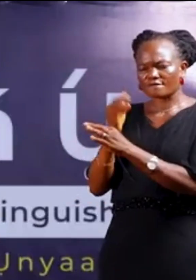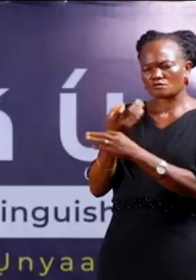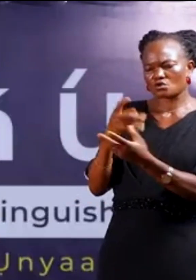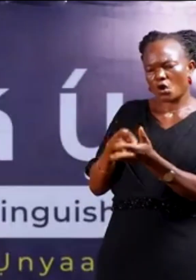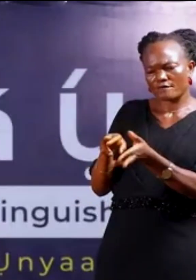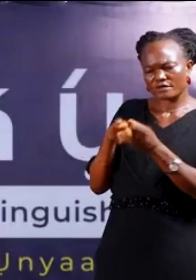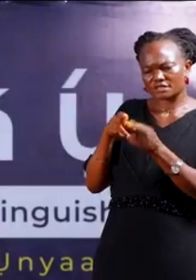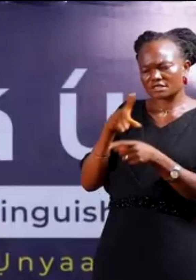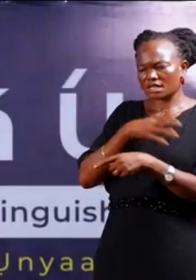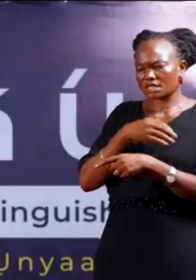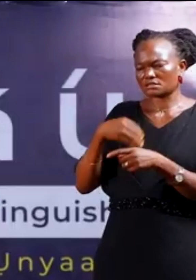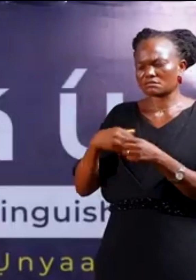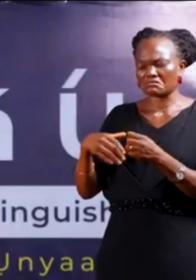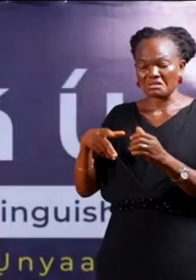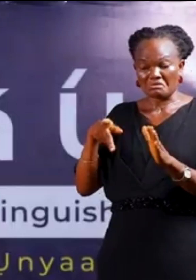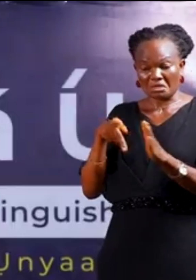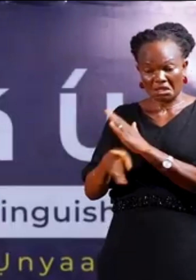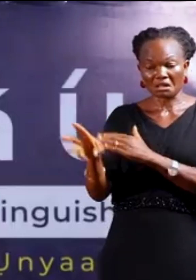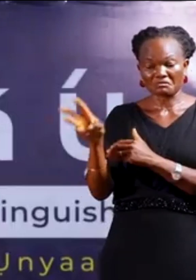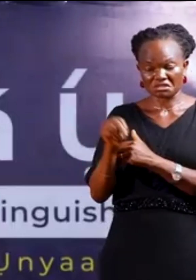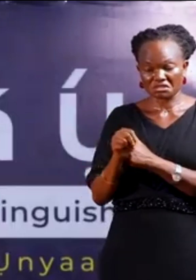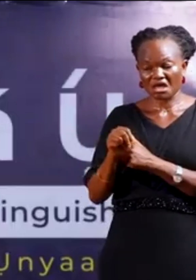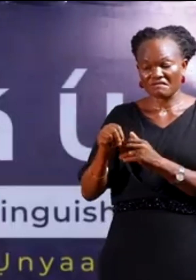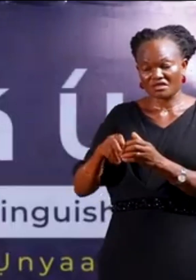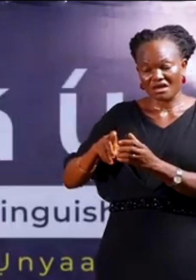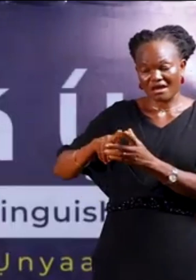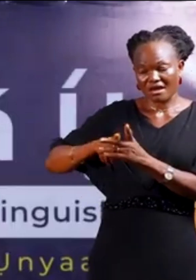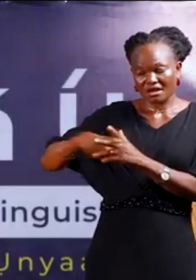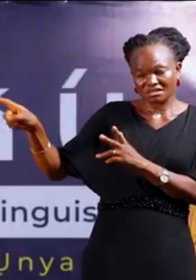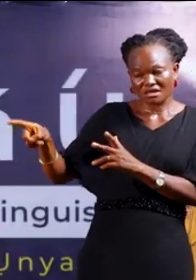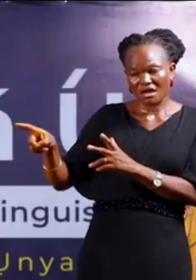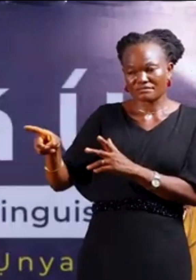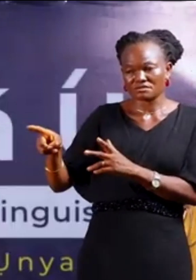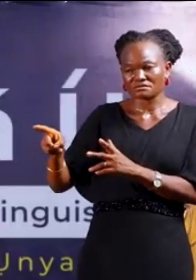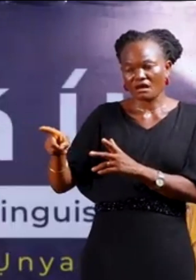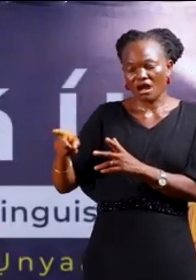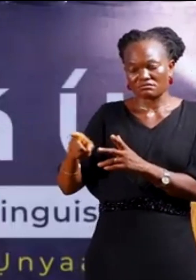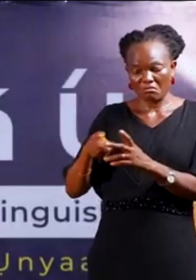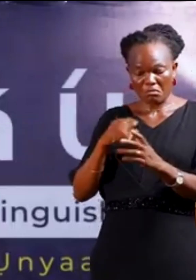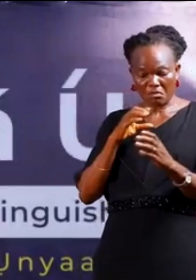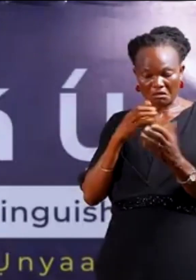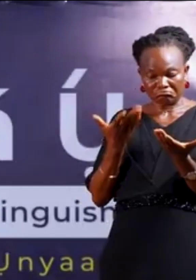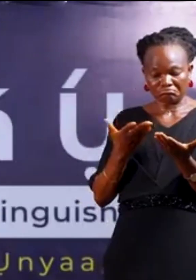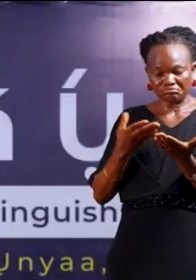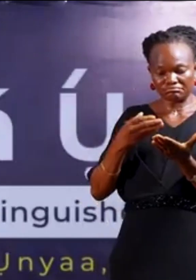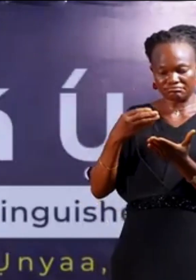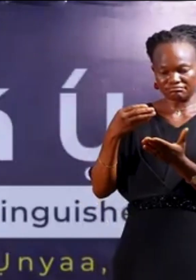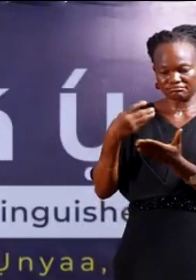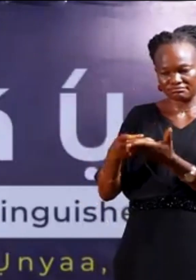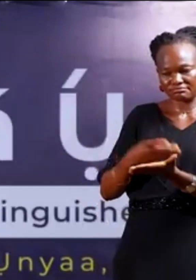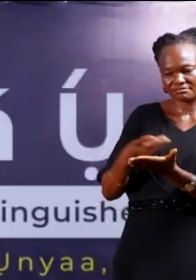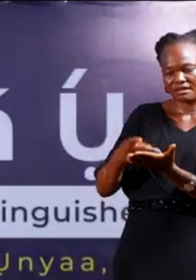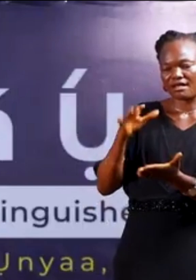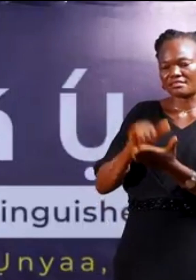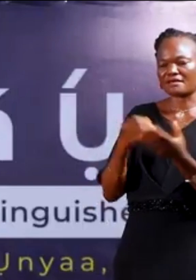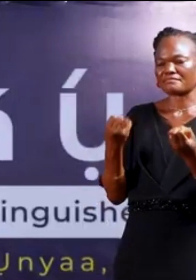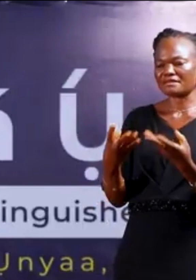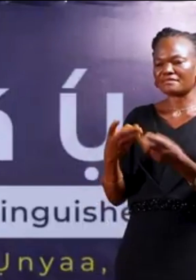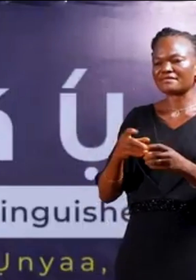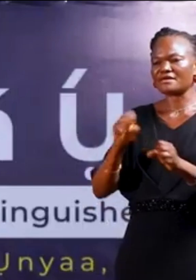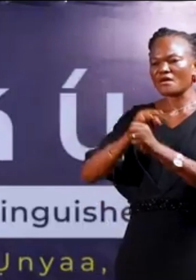resistance, including suicide, escape, concessional negotiations that in many ways shaped